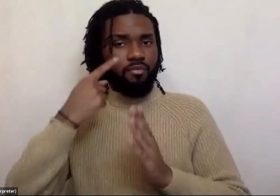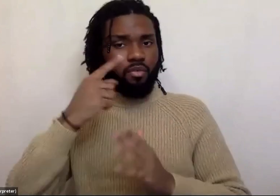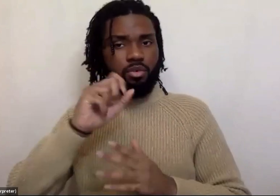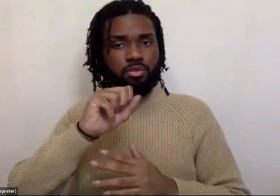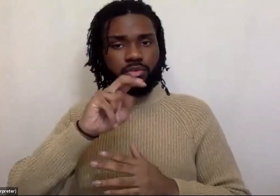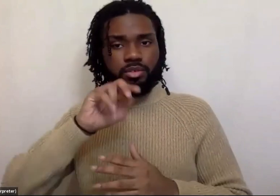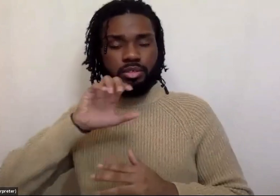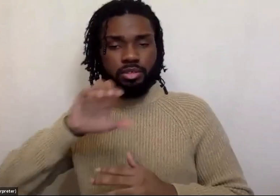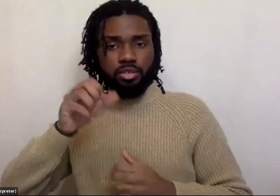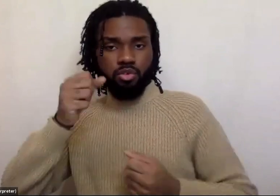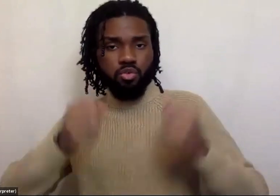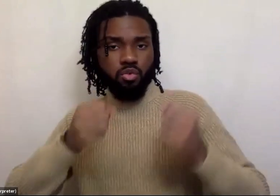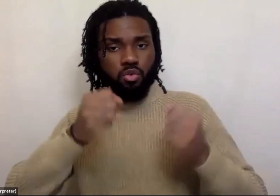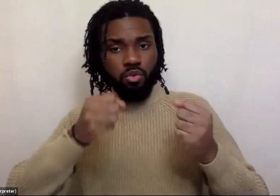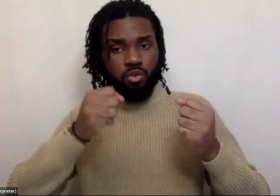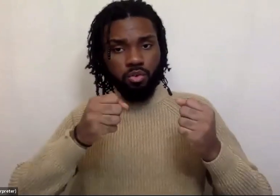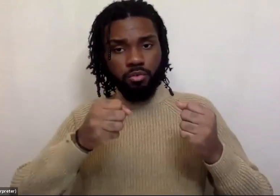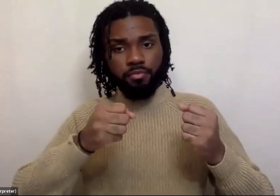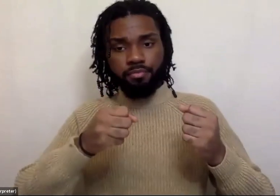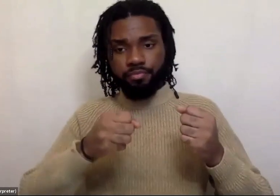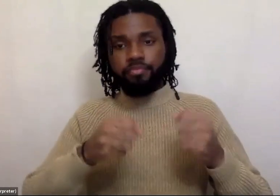auto fleet called the Sojourner